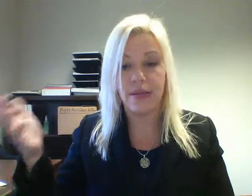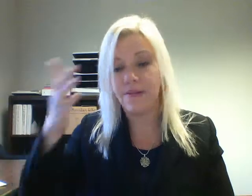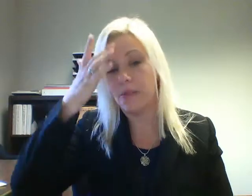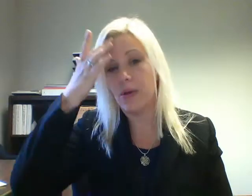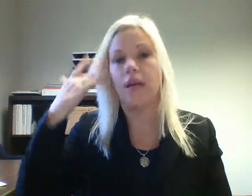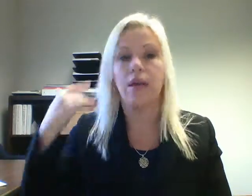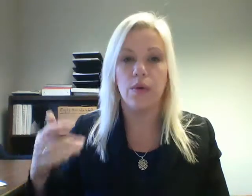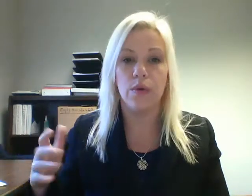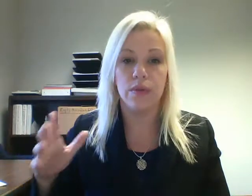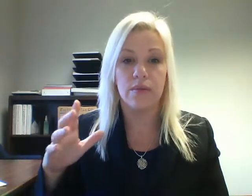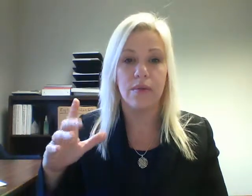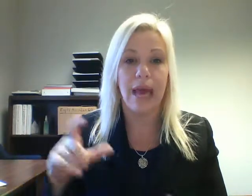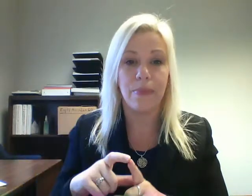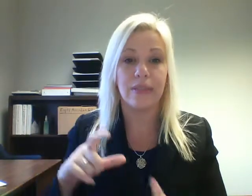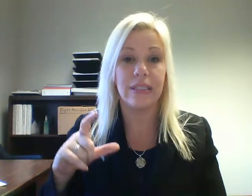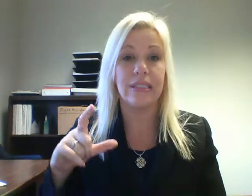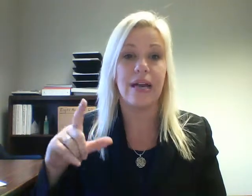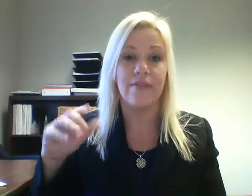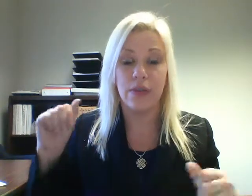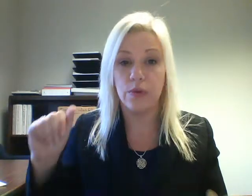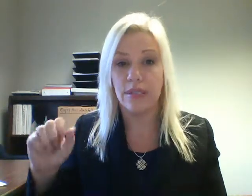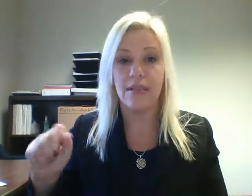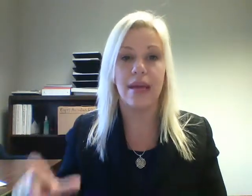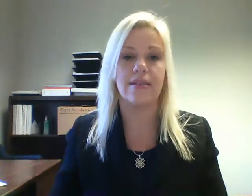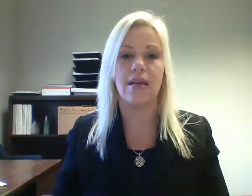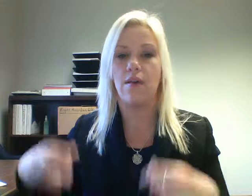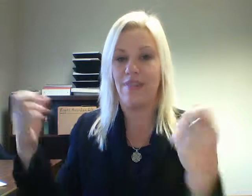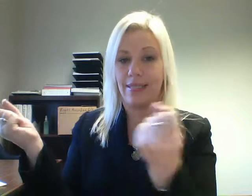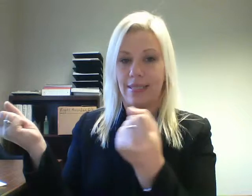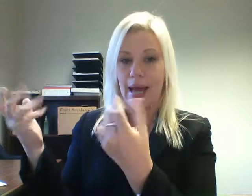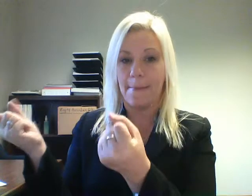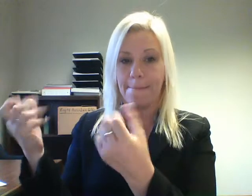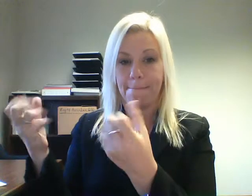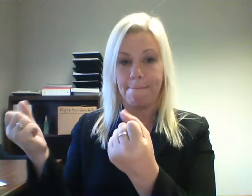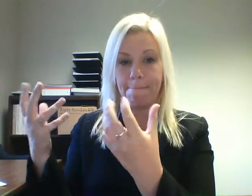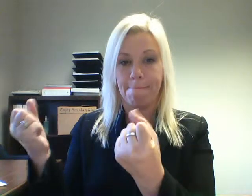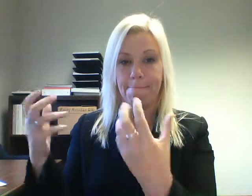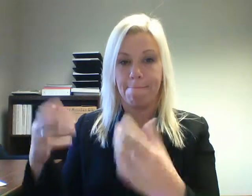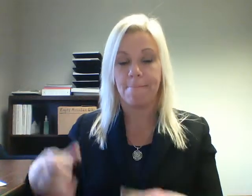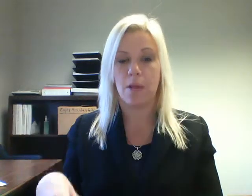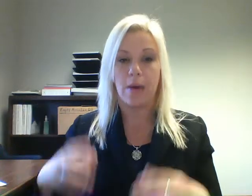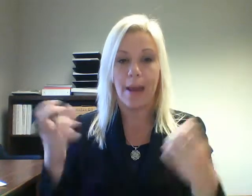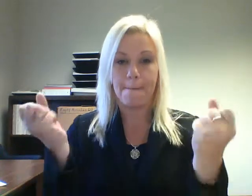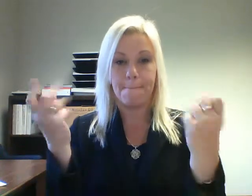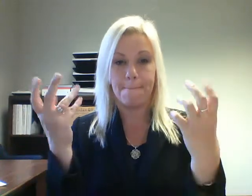deaf community who's capital D deaf and uses ASL, they sign. Okay?